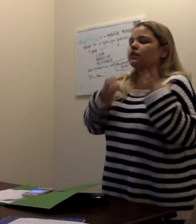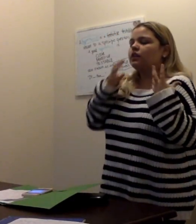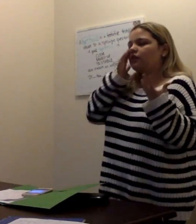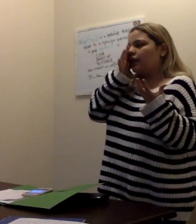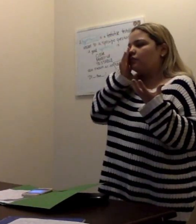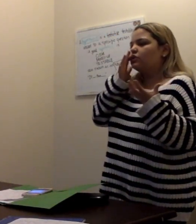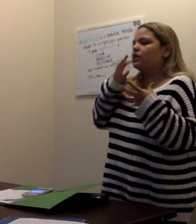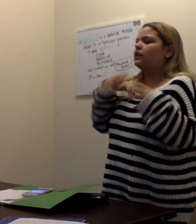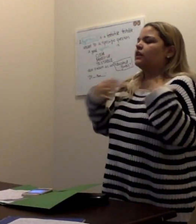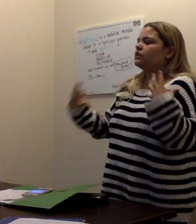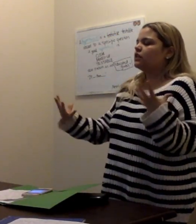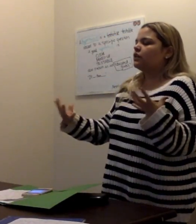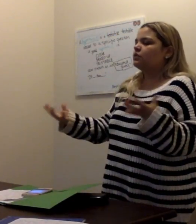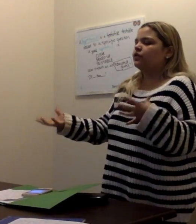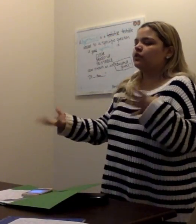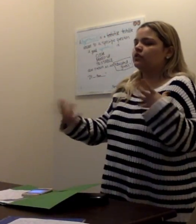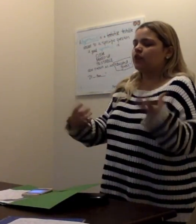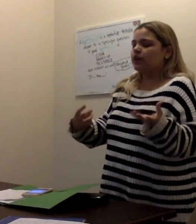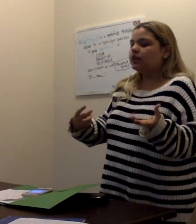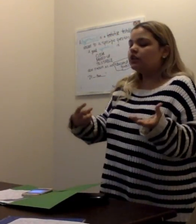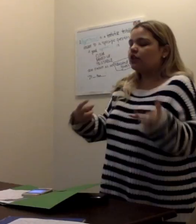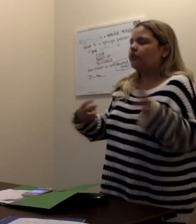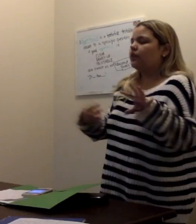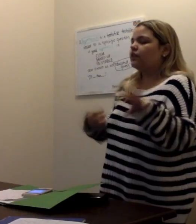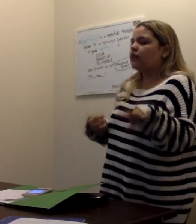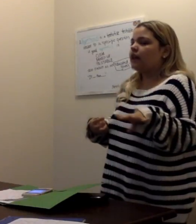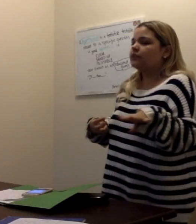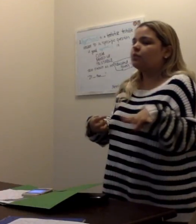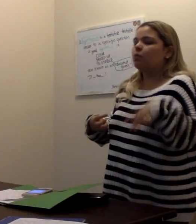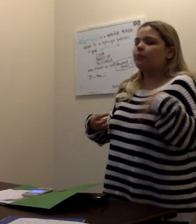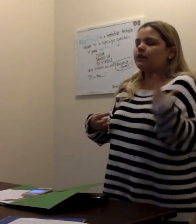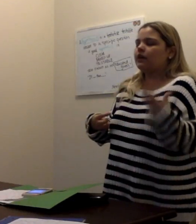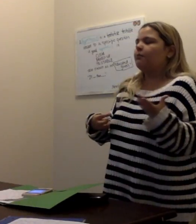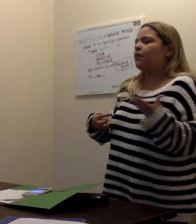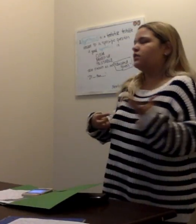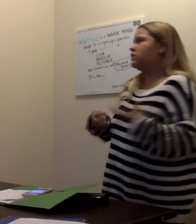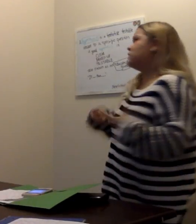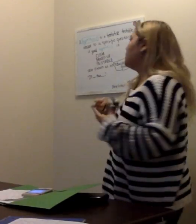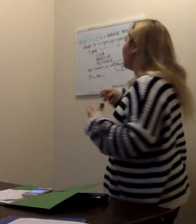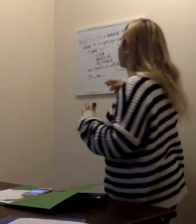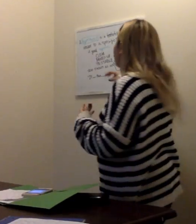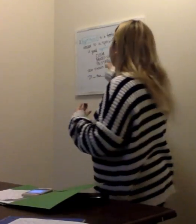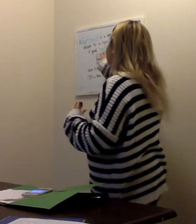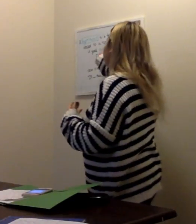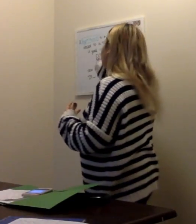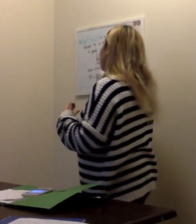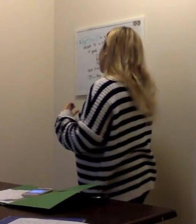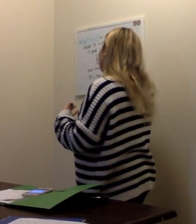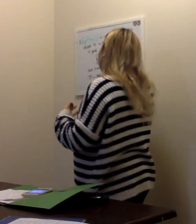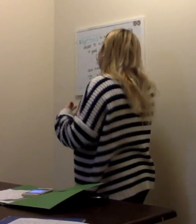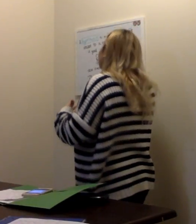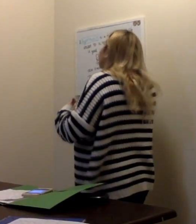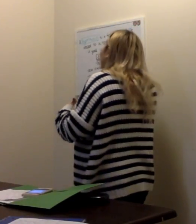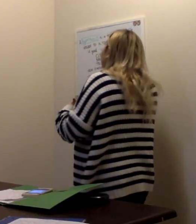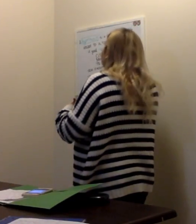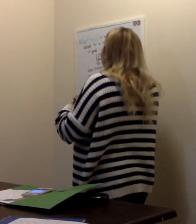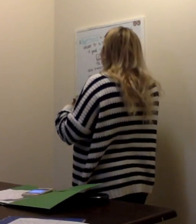clear language and easy language for us to learn. So at the end of the class, we'll make a hypothesis, and we have to take these into account. It has to be backed